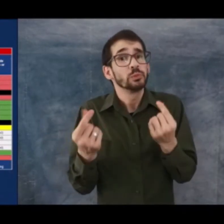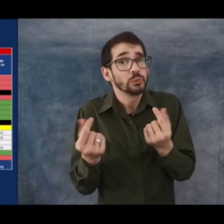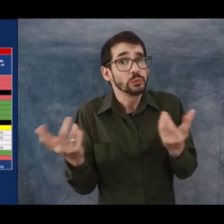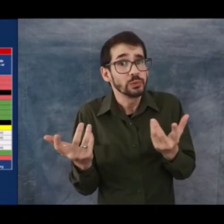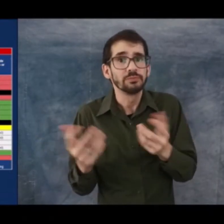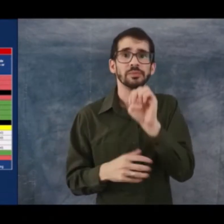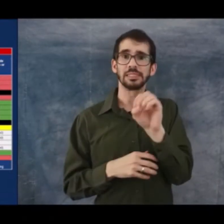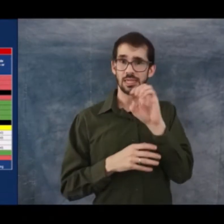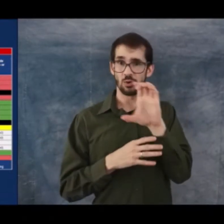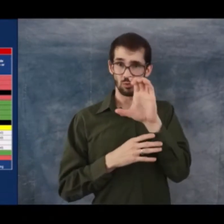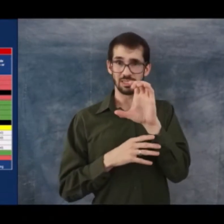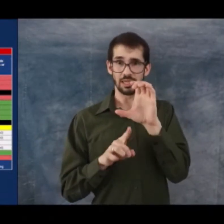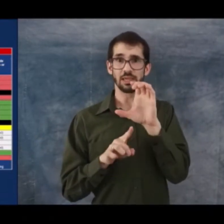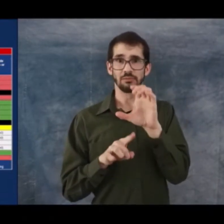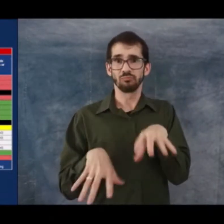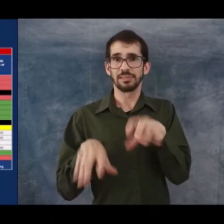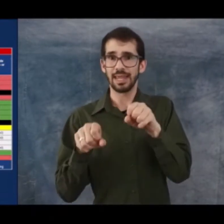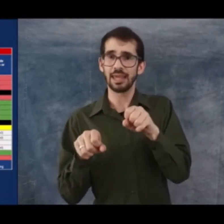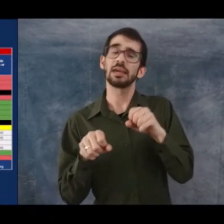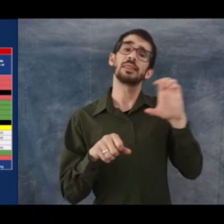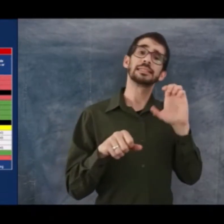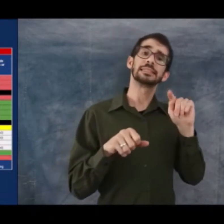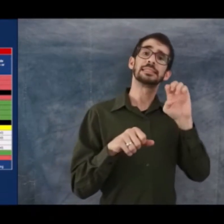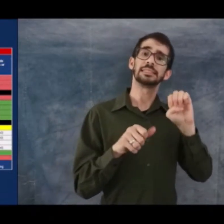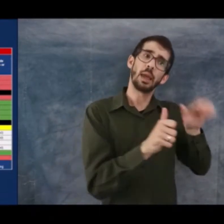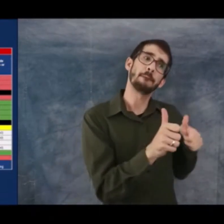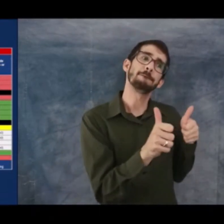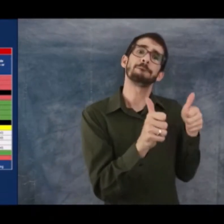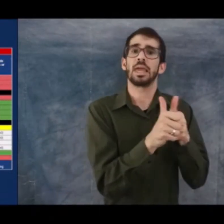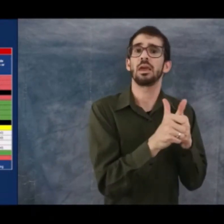date and be rescheduled to take the CTE assessment on a